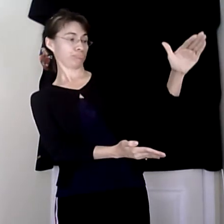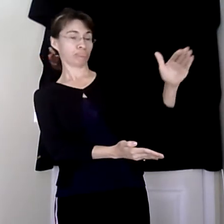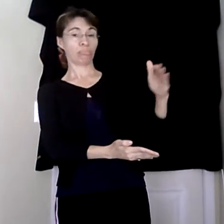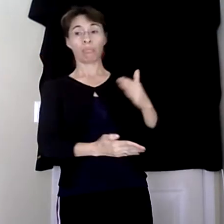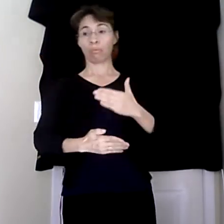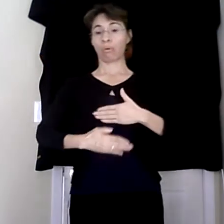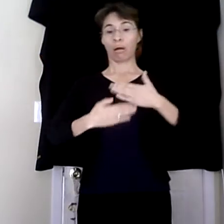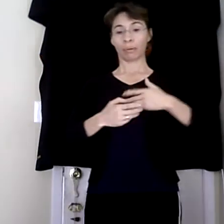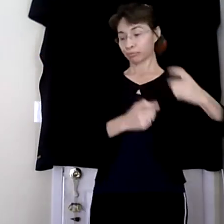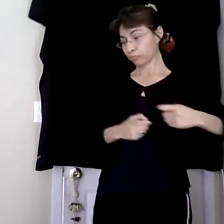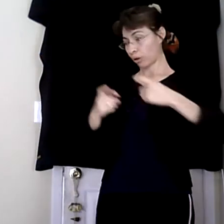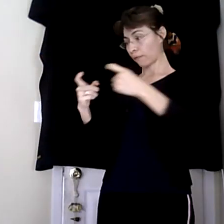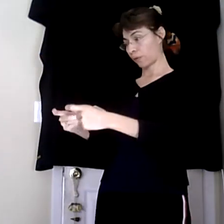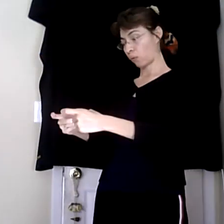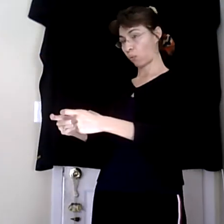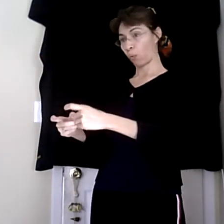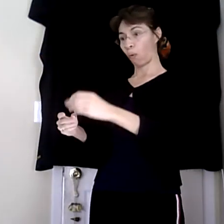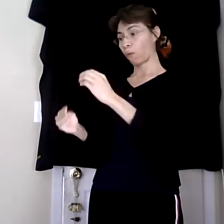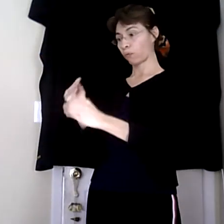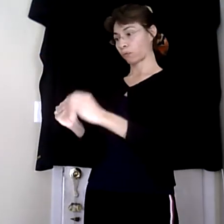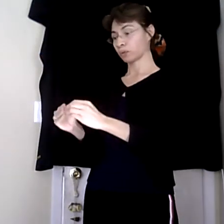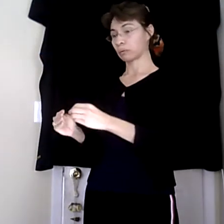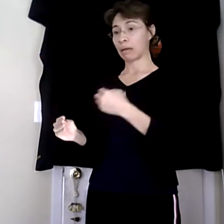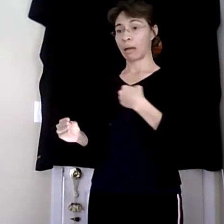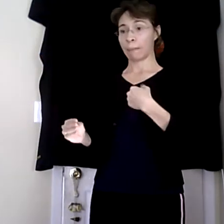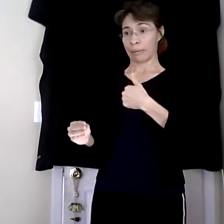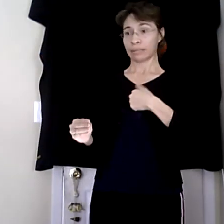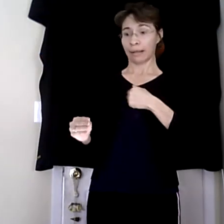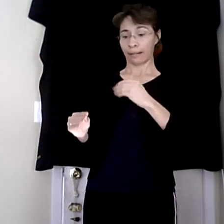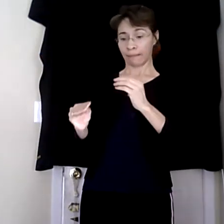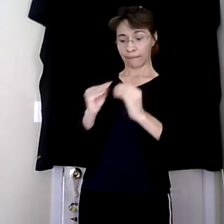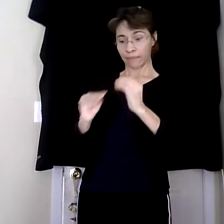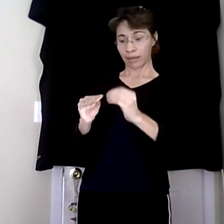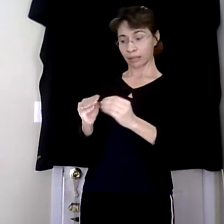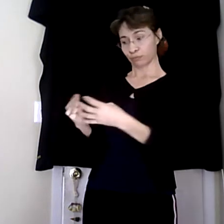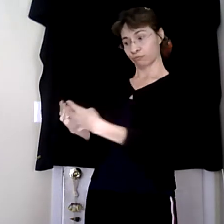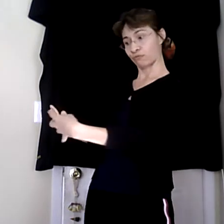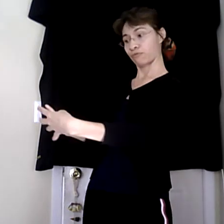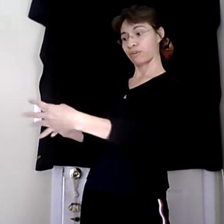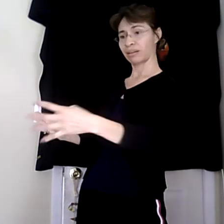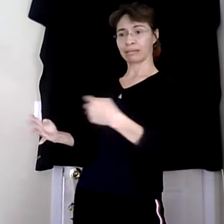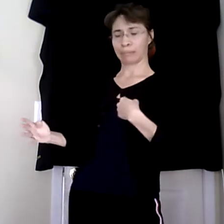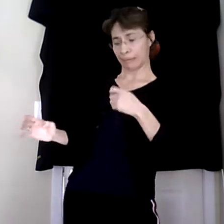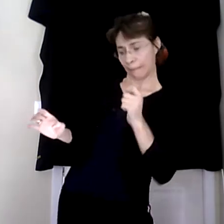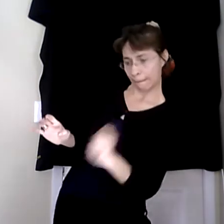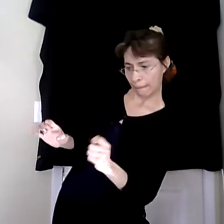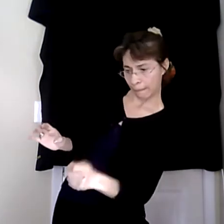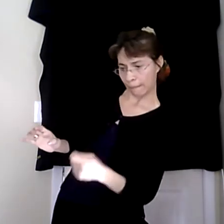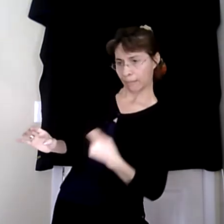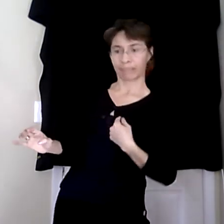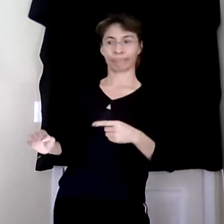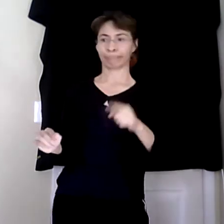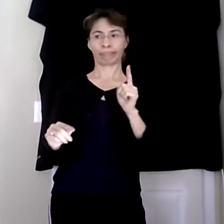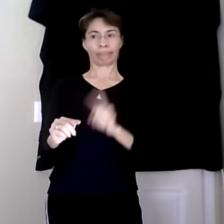fence, I can't fix it from your side. So I'll be glad to do that, and maybe that'll take care of this problem.